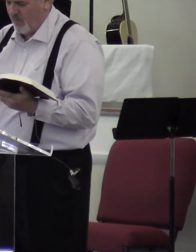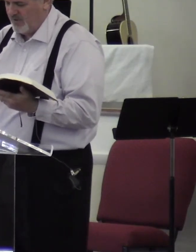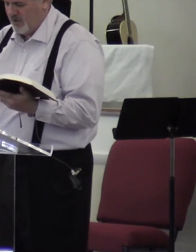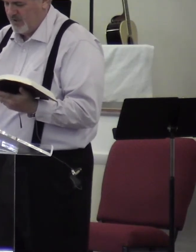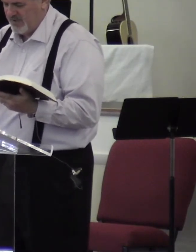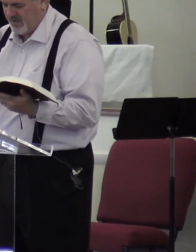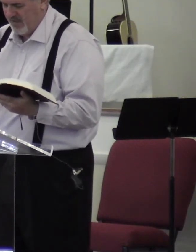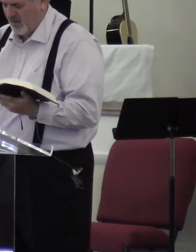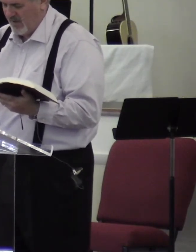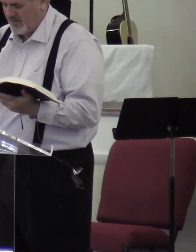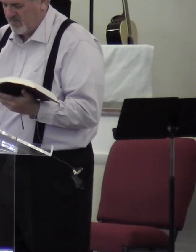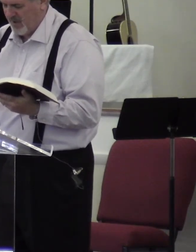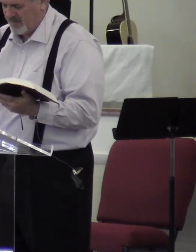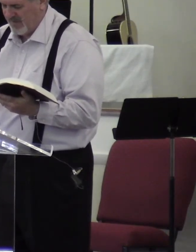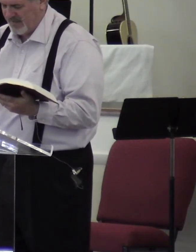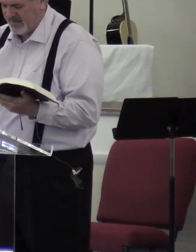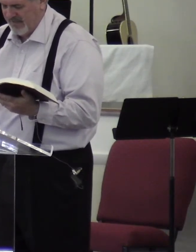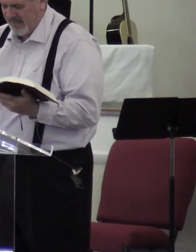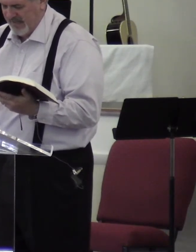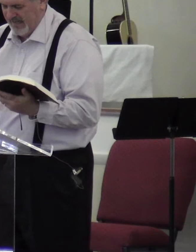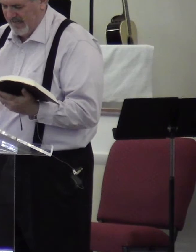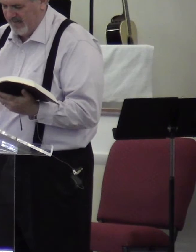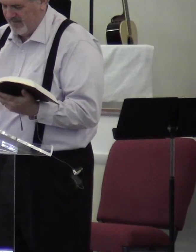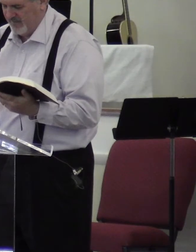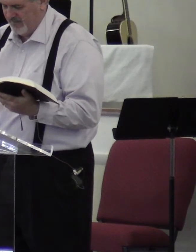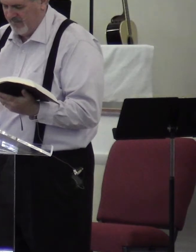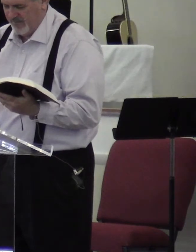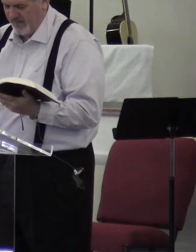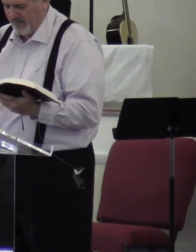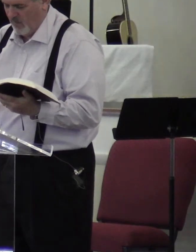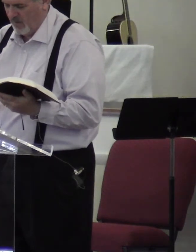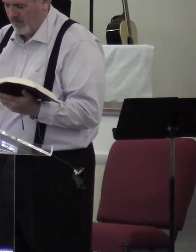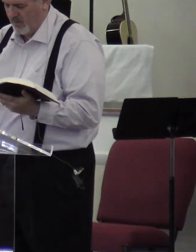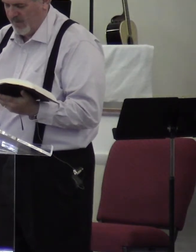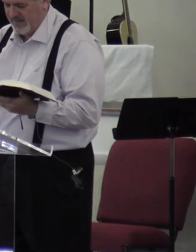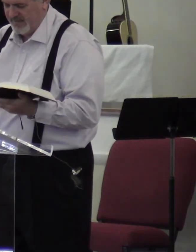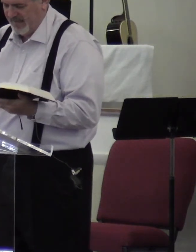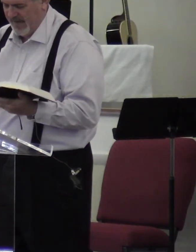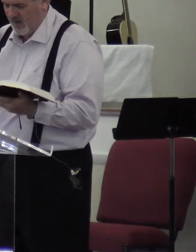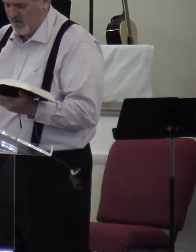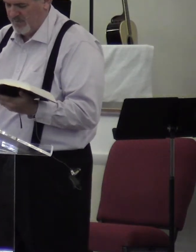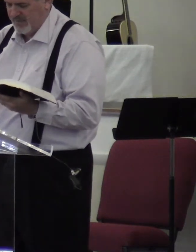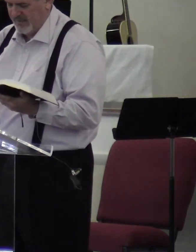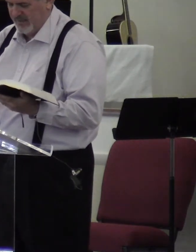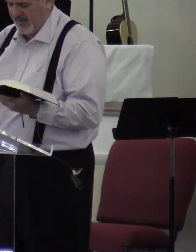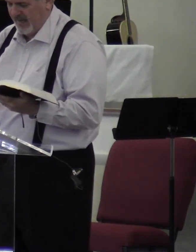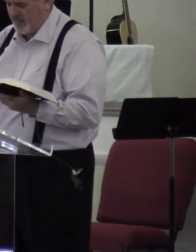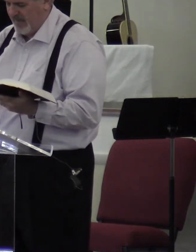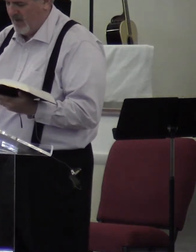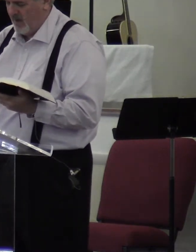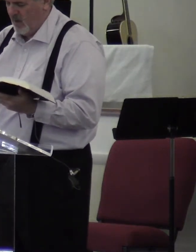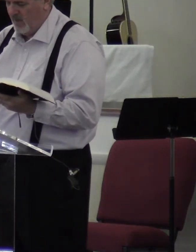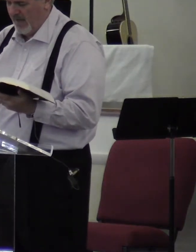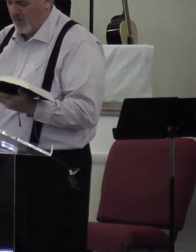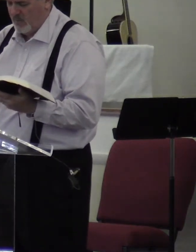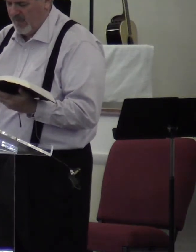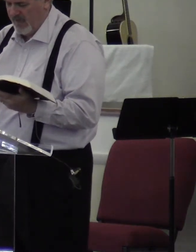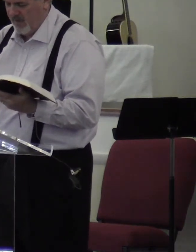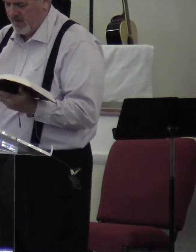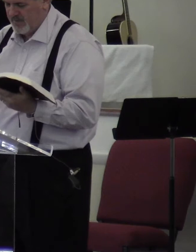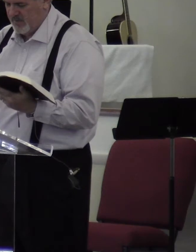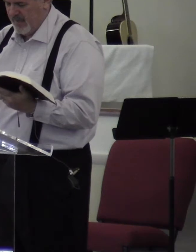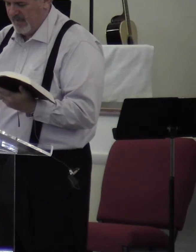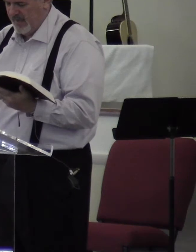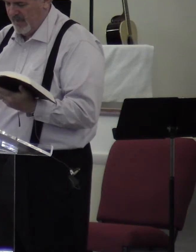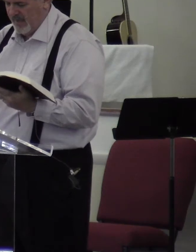and Rome, and Jews, and all kinds of proselytes. There were Cretans and Arabs, but in our own language we